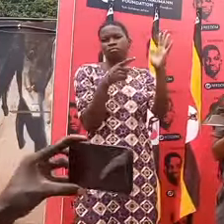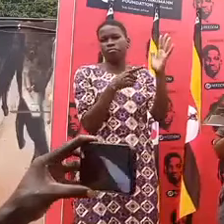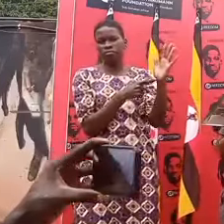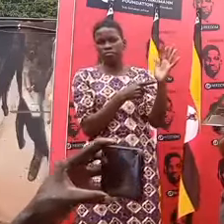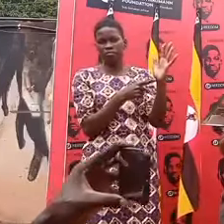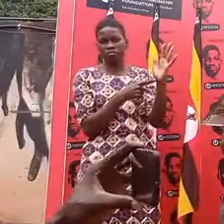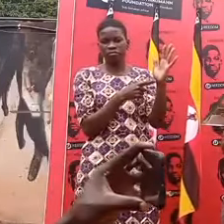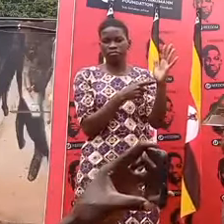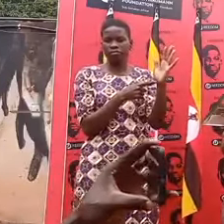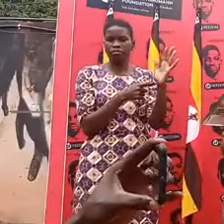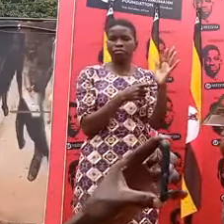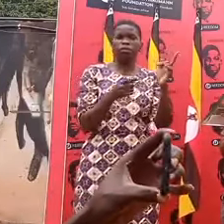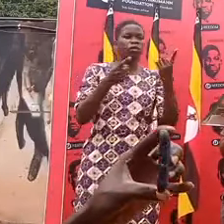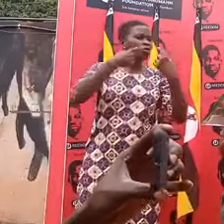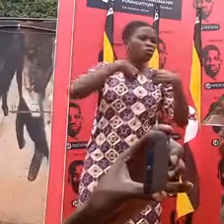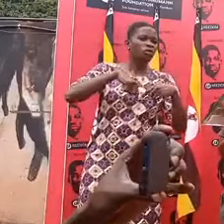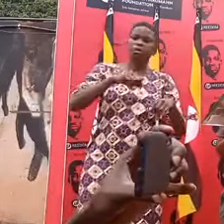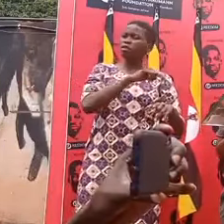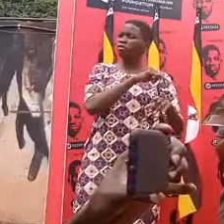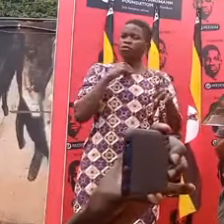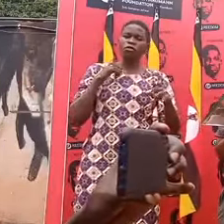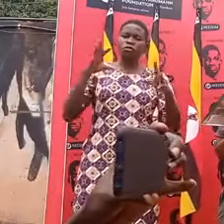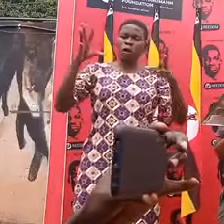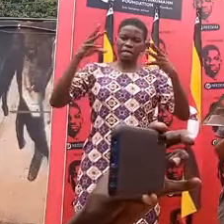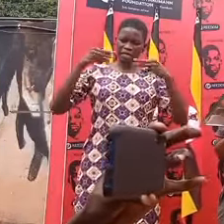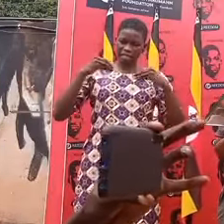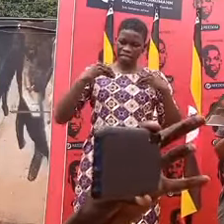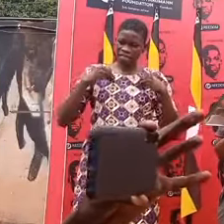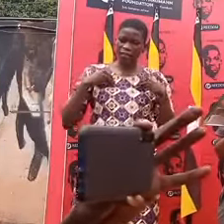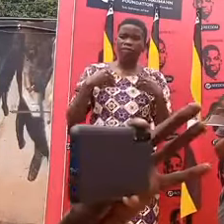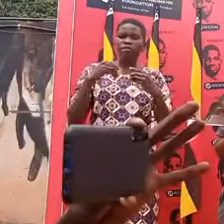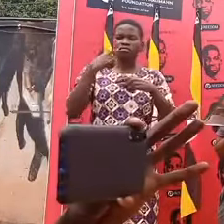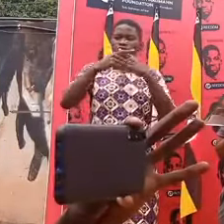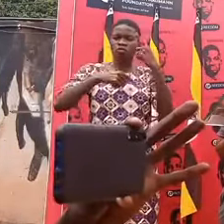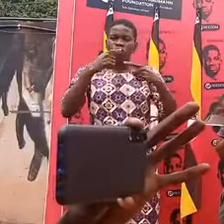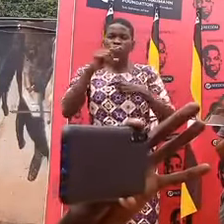the security agencies aimed at intimidating